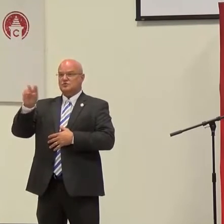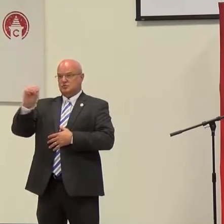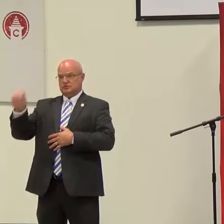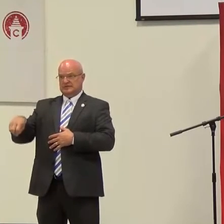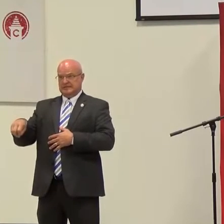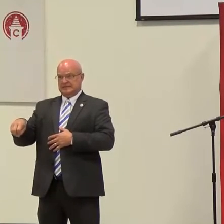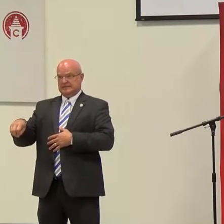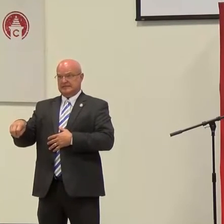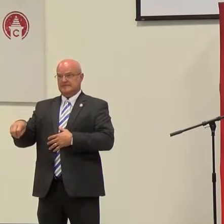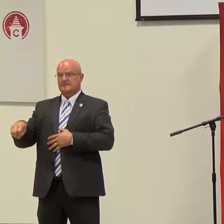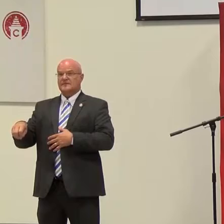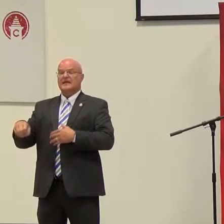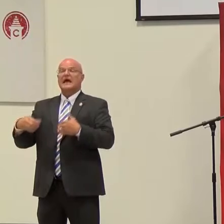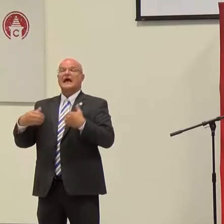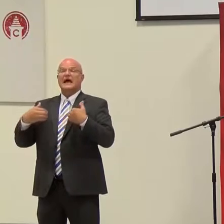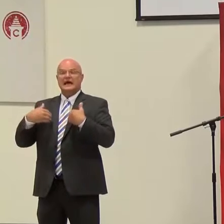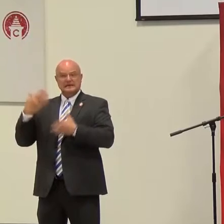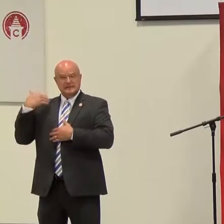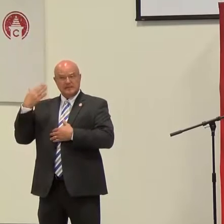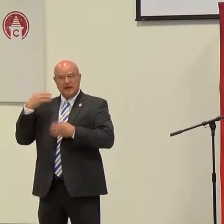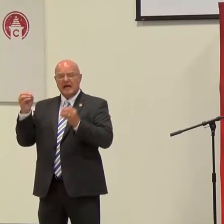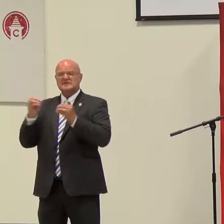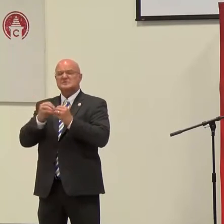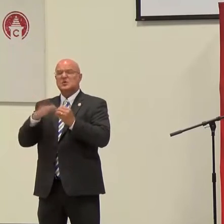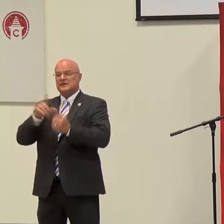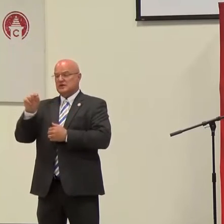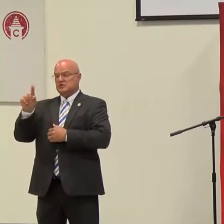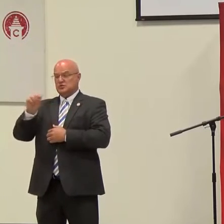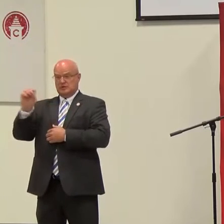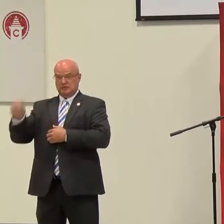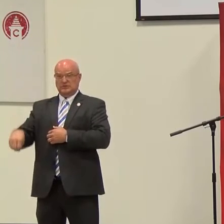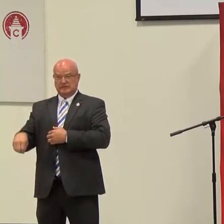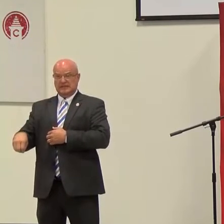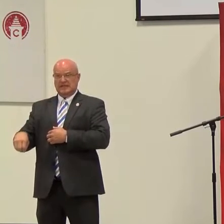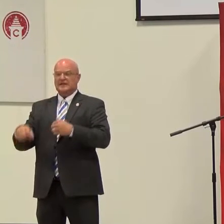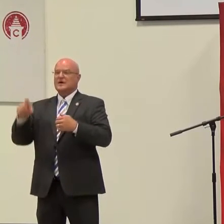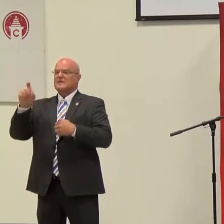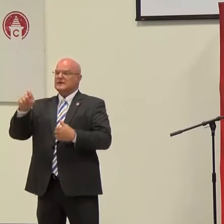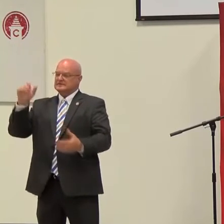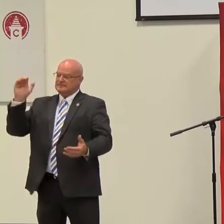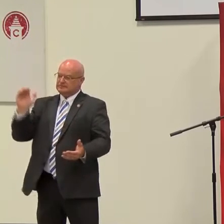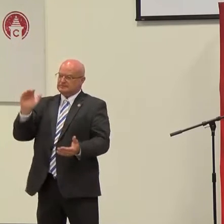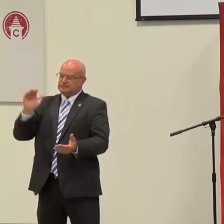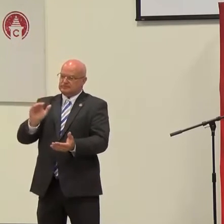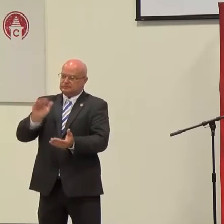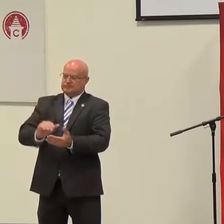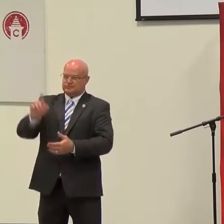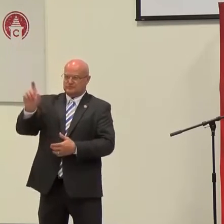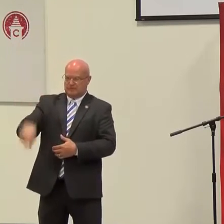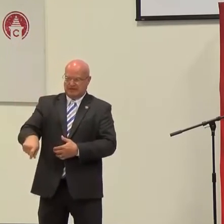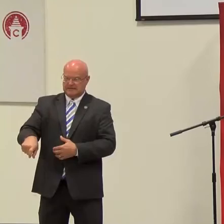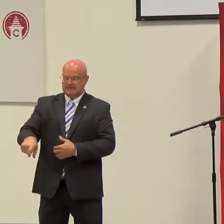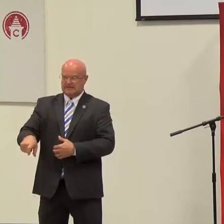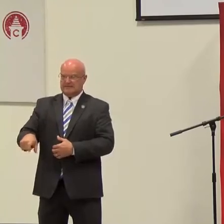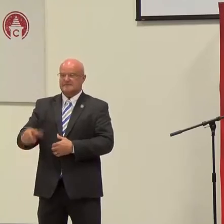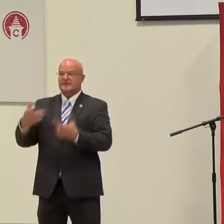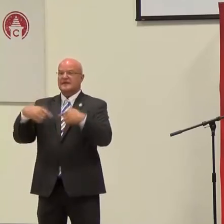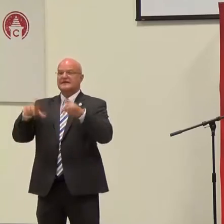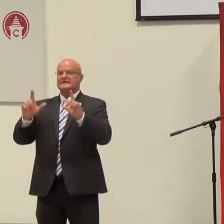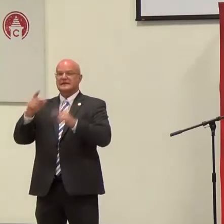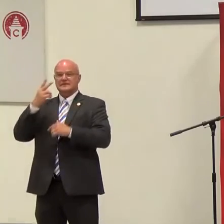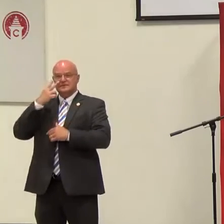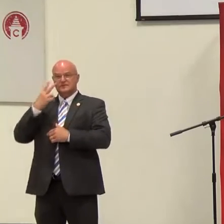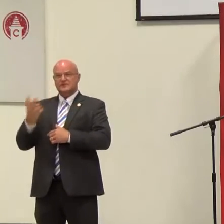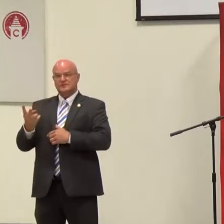18.02%. It has been in the past over 20%. We've got to get that down some more. If you go to the next one,